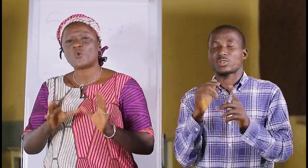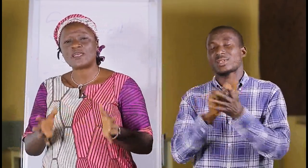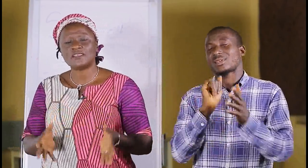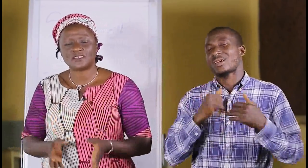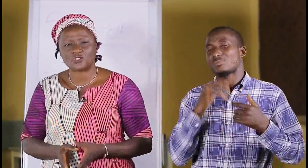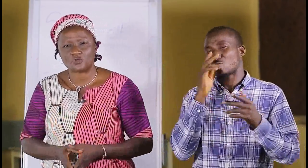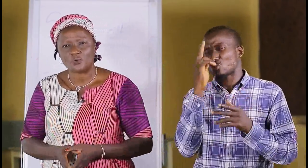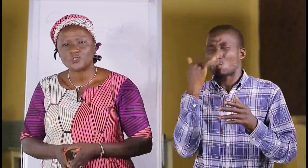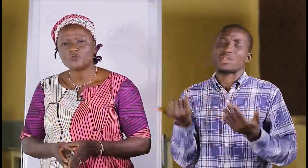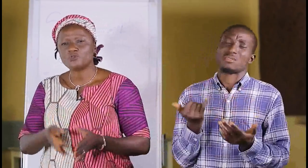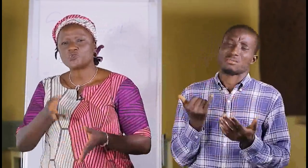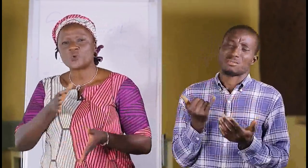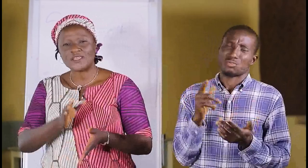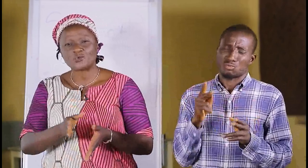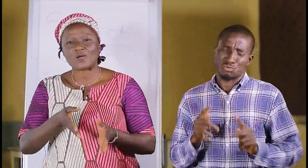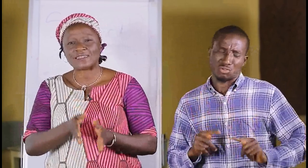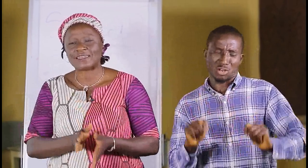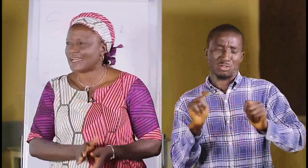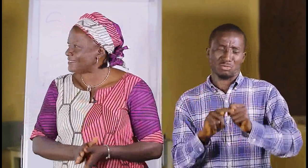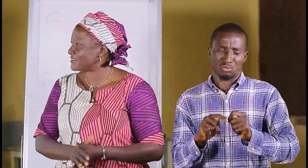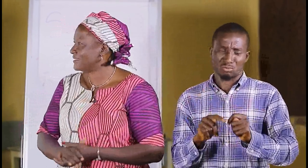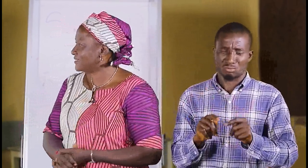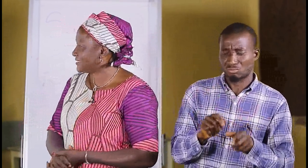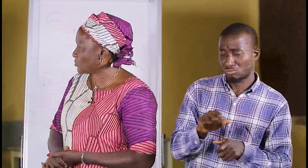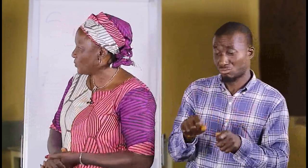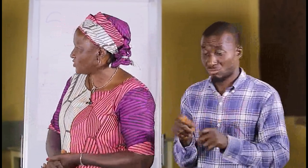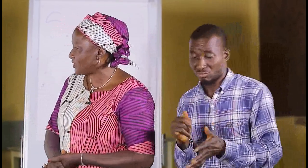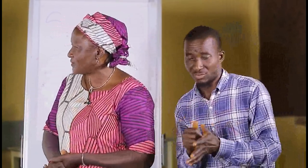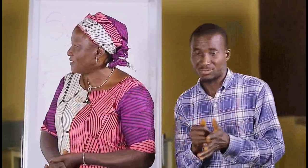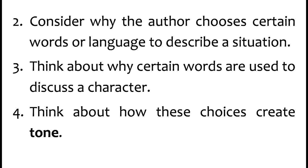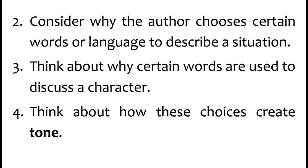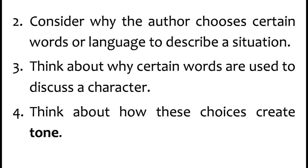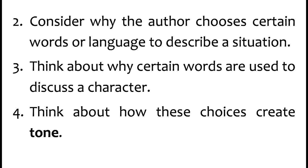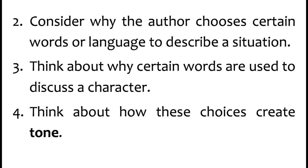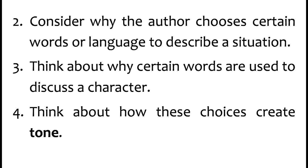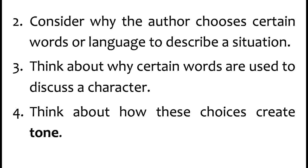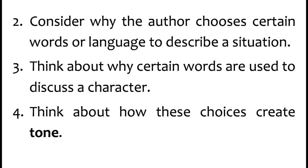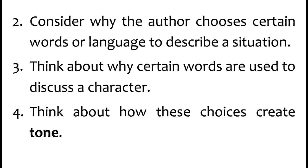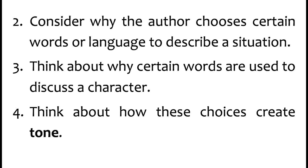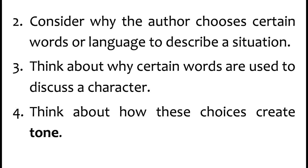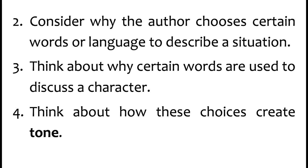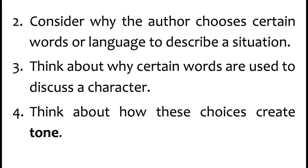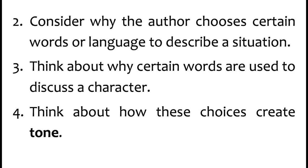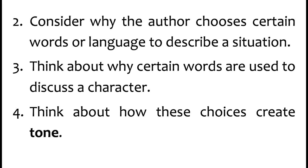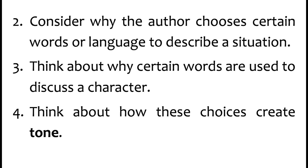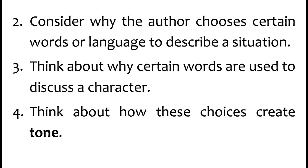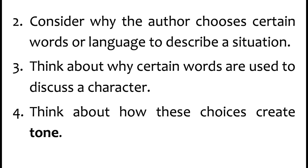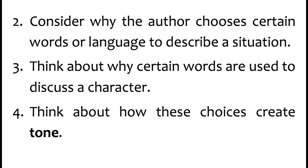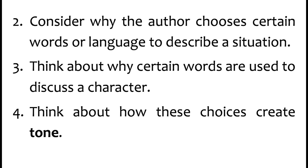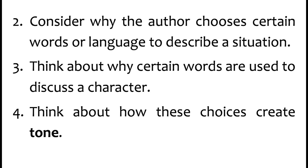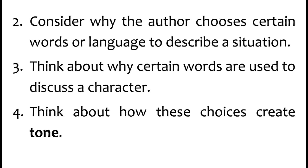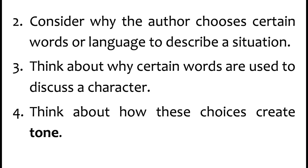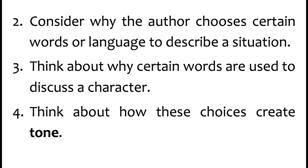used. Why is it so? So you try to analyze the situation. Then number four, think about how these